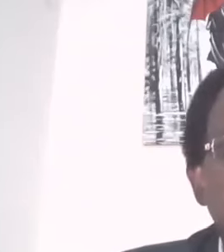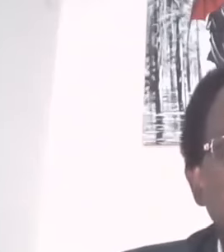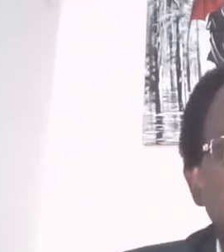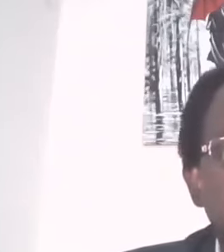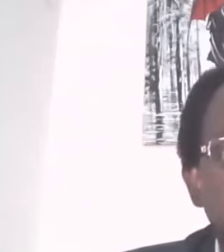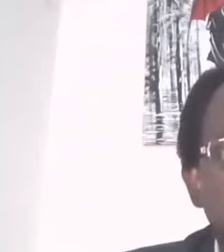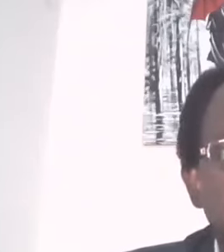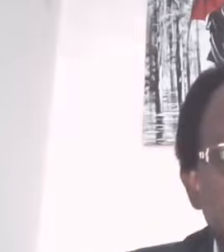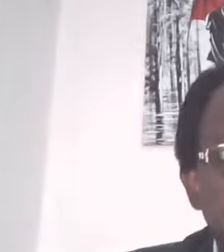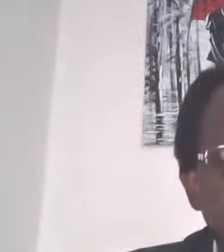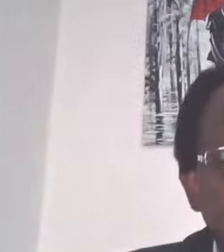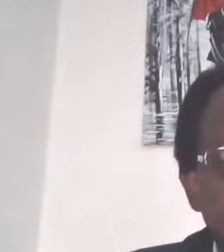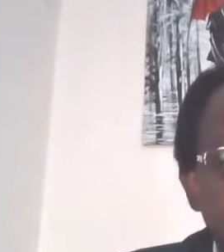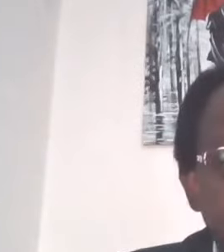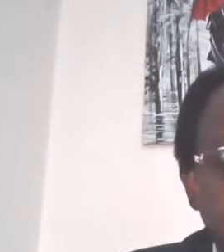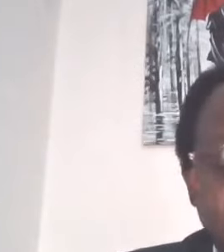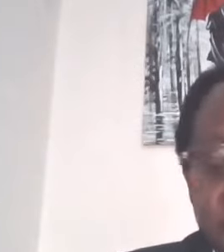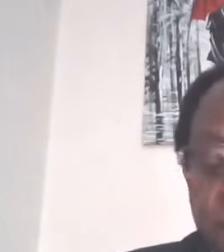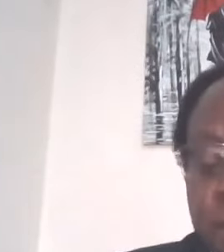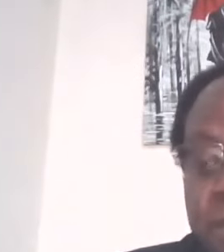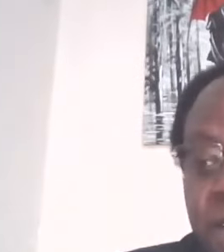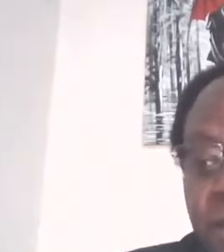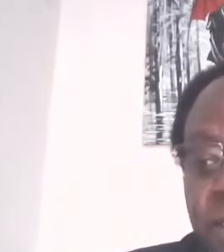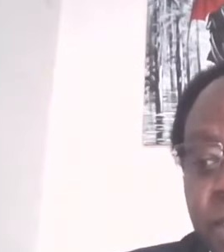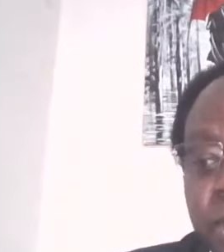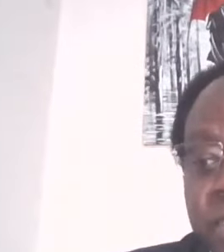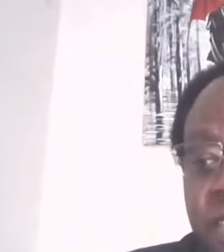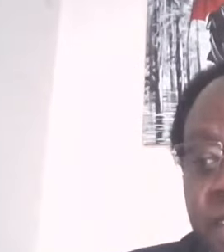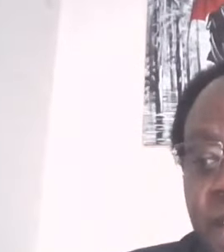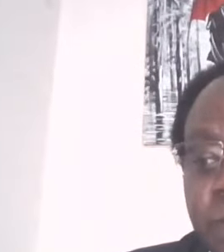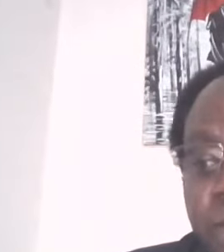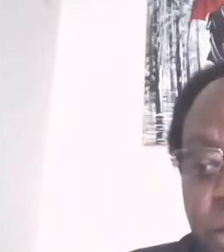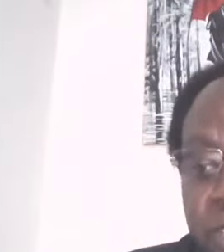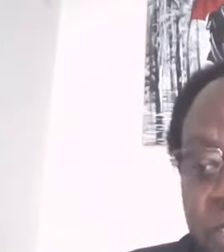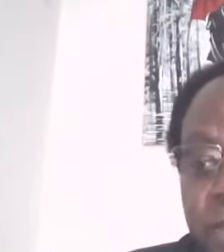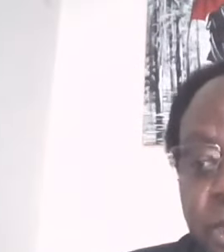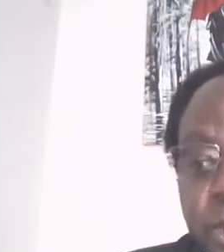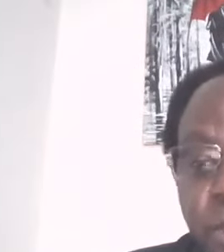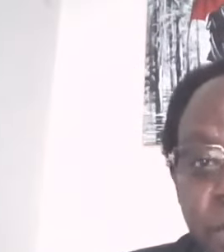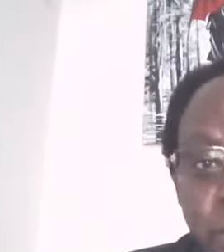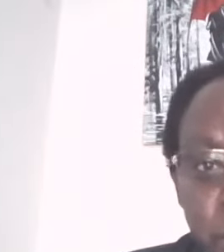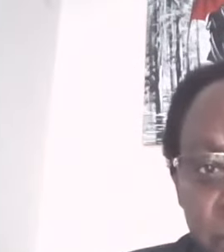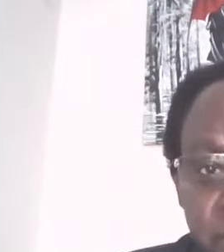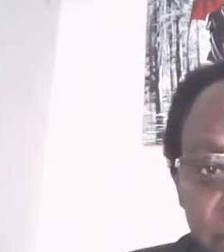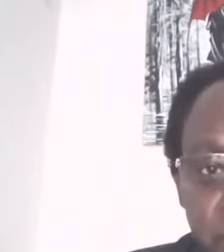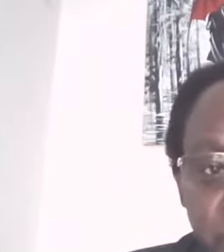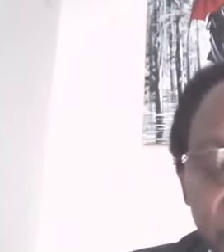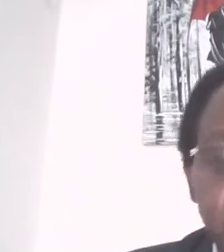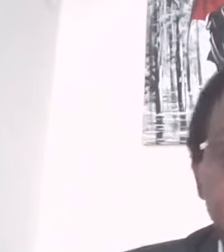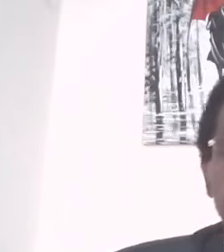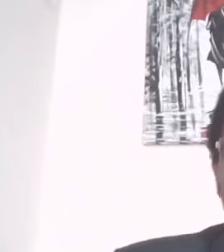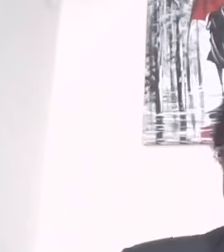Absolutely, treatment can be imposed. And the same will also say that absolutely treatment should not be imposed.